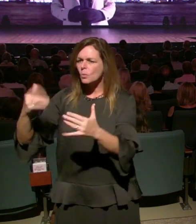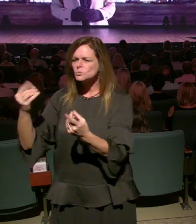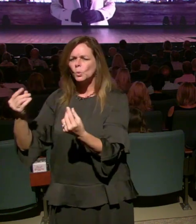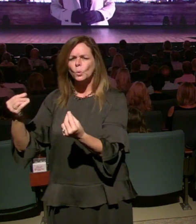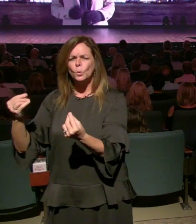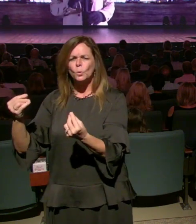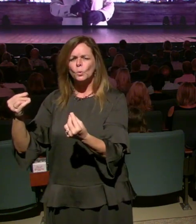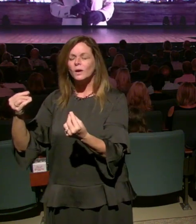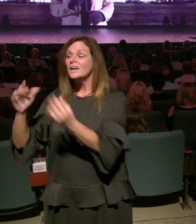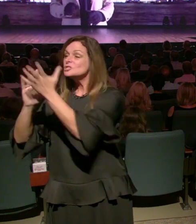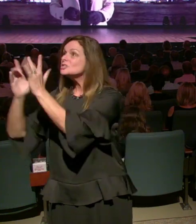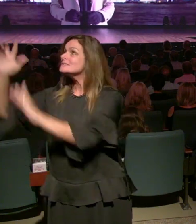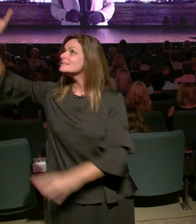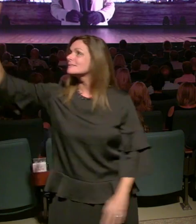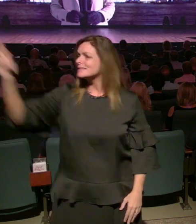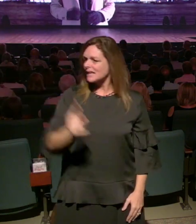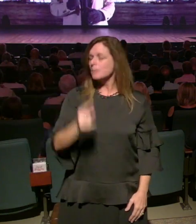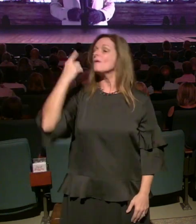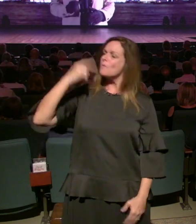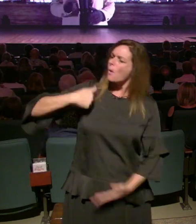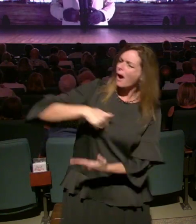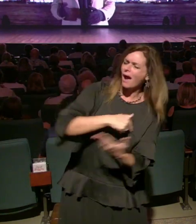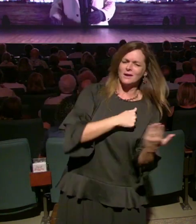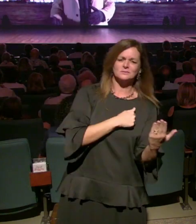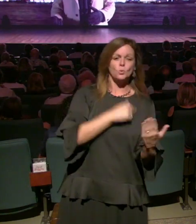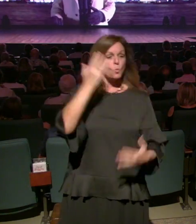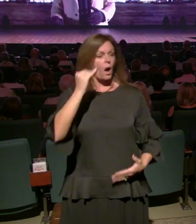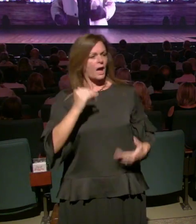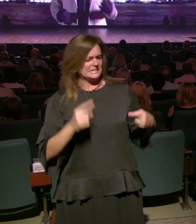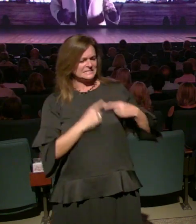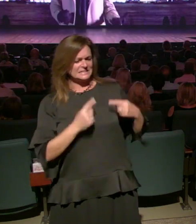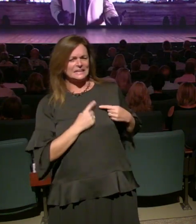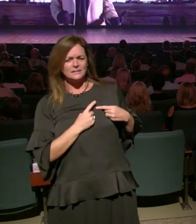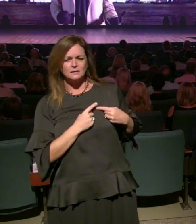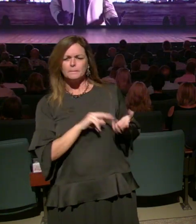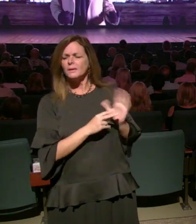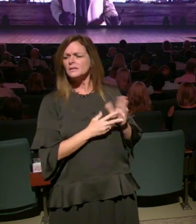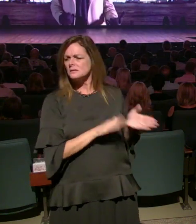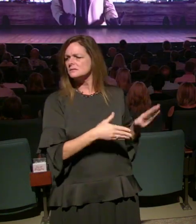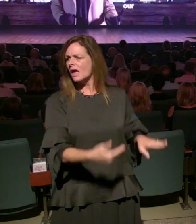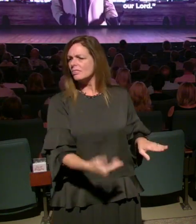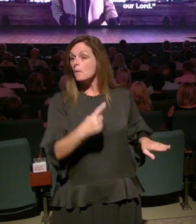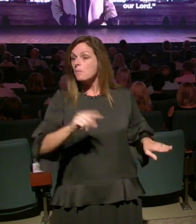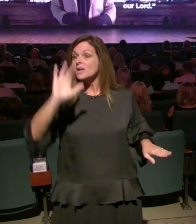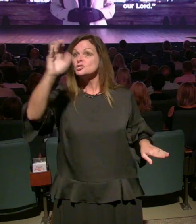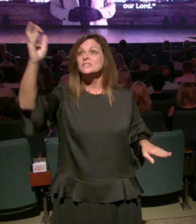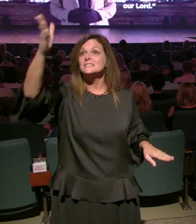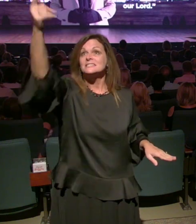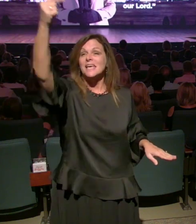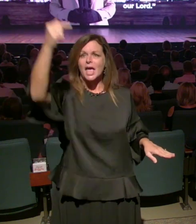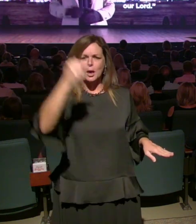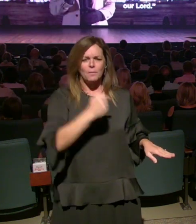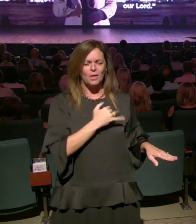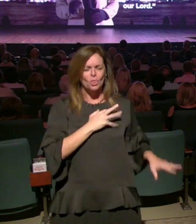says in Romans chapter 6, verse 23, for the wages of sin is death, but the gift of God is eternal life through Jesus Christ our